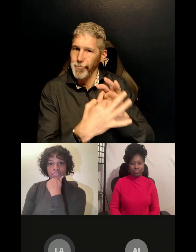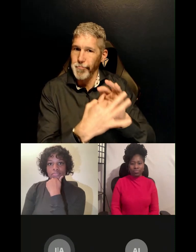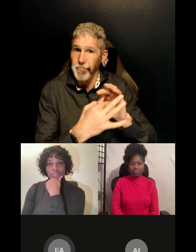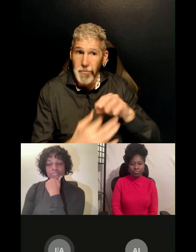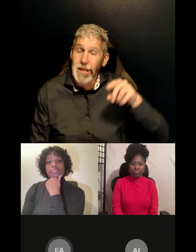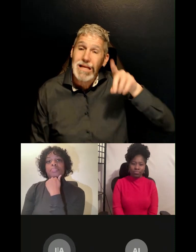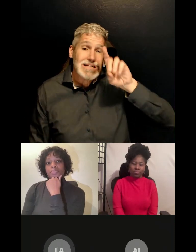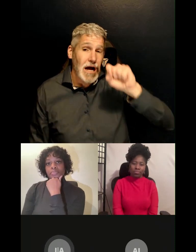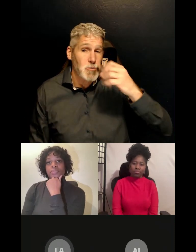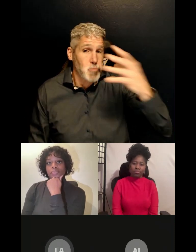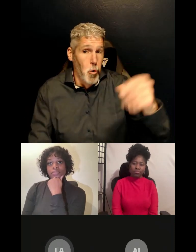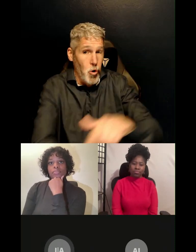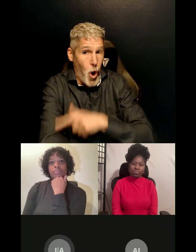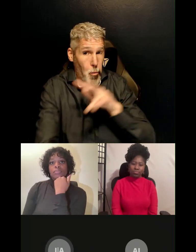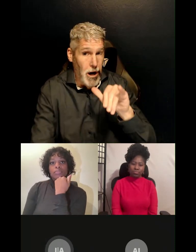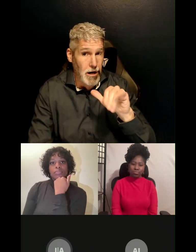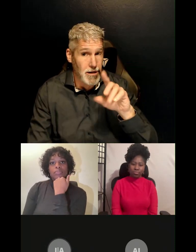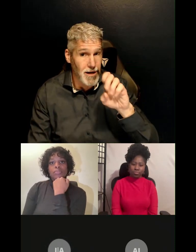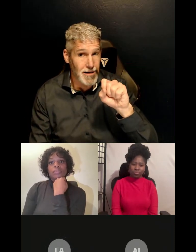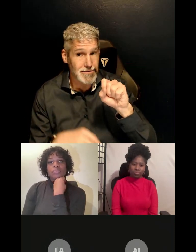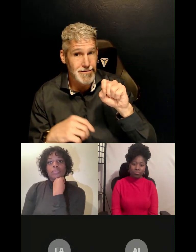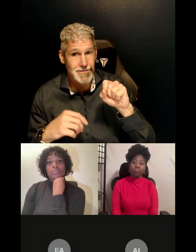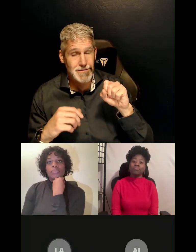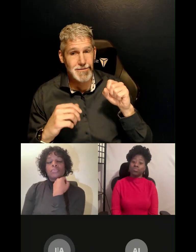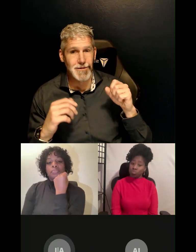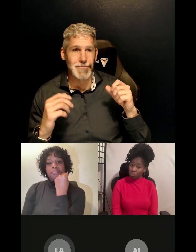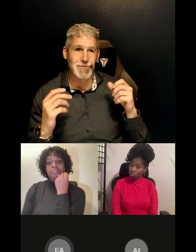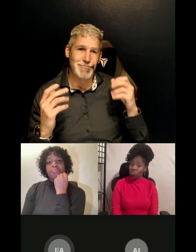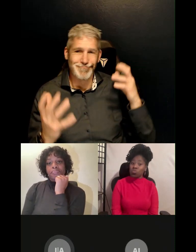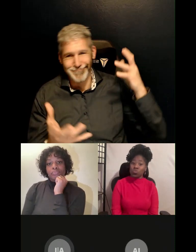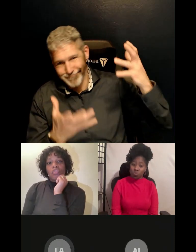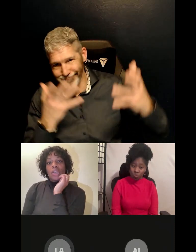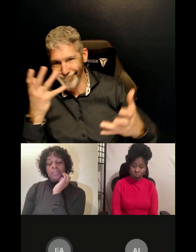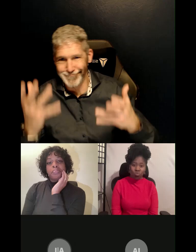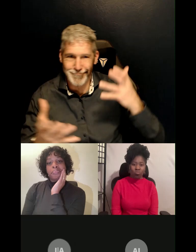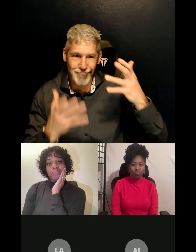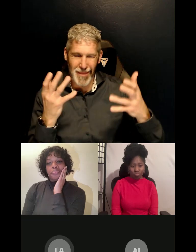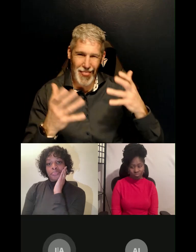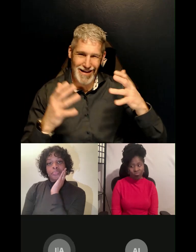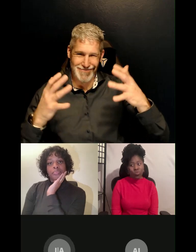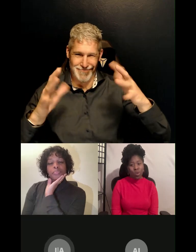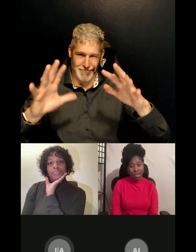that relationship, fine, let's build a relationship. That does go a long way.